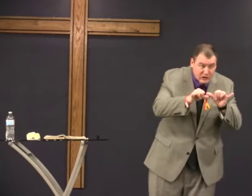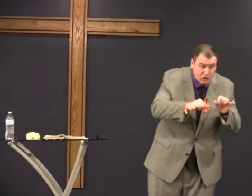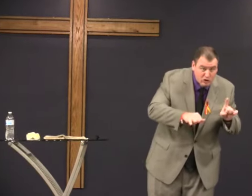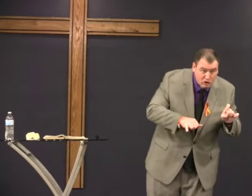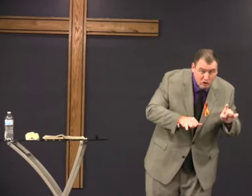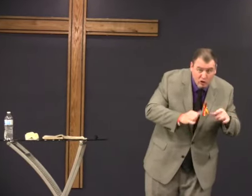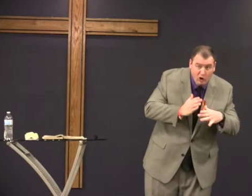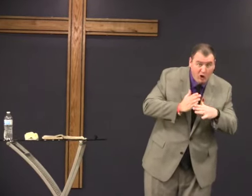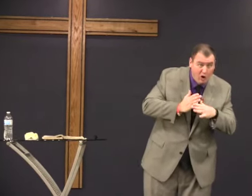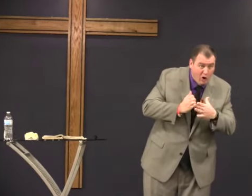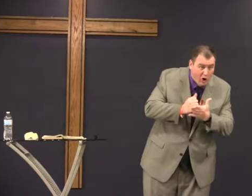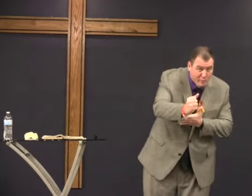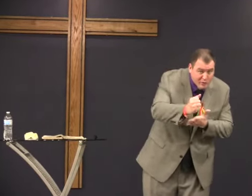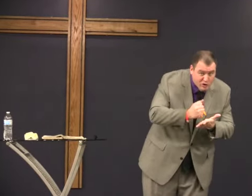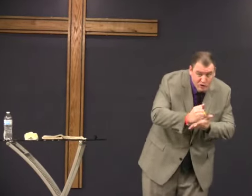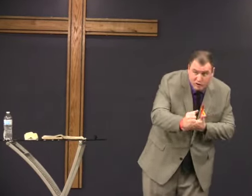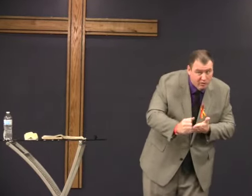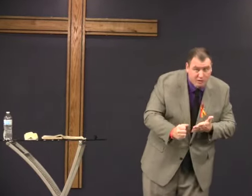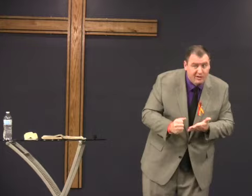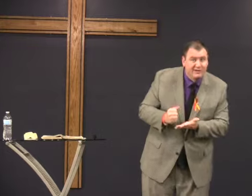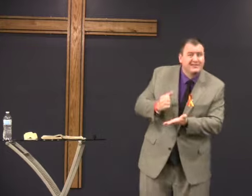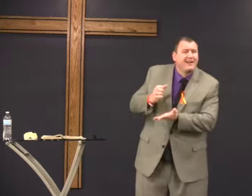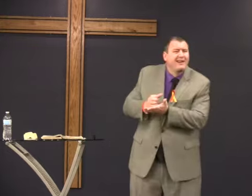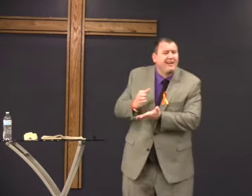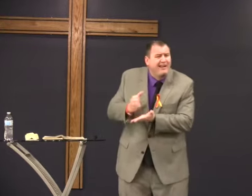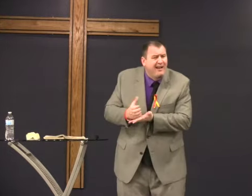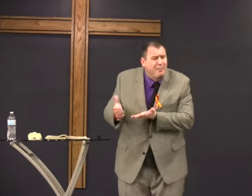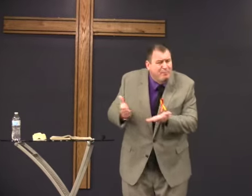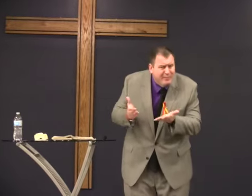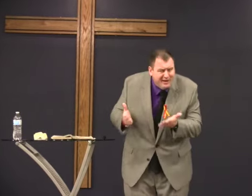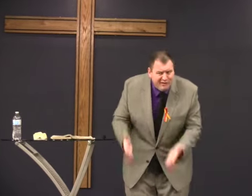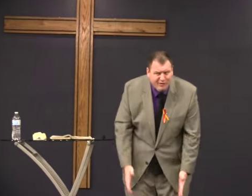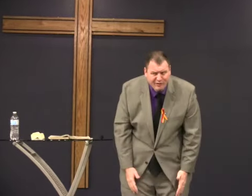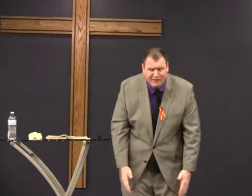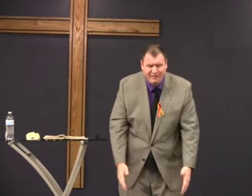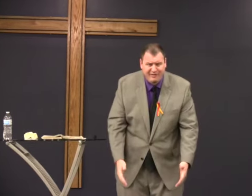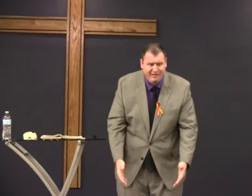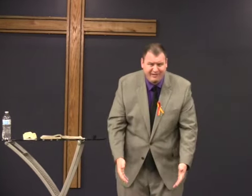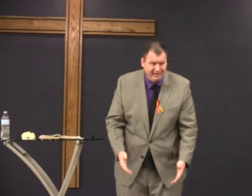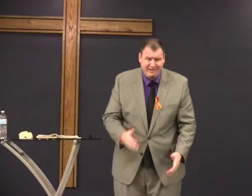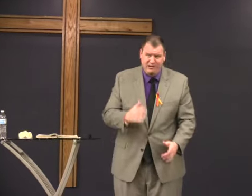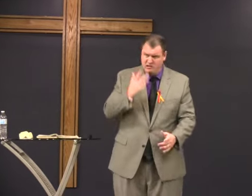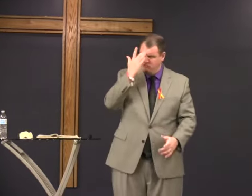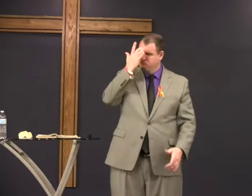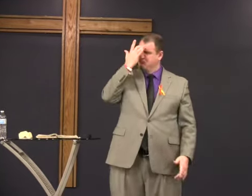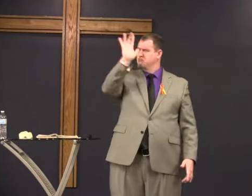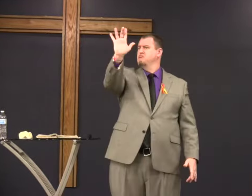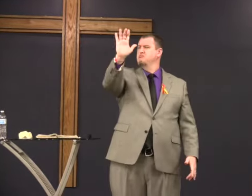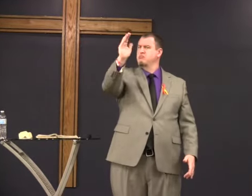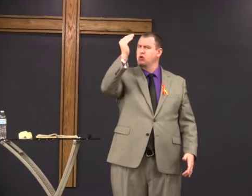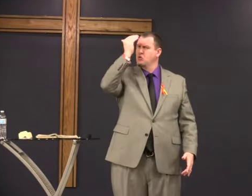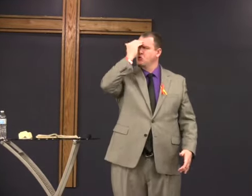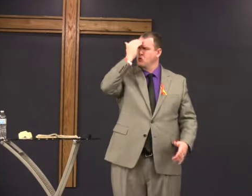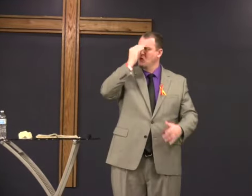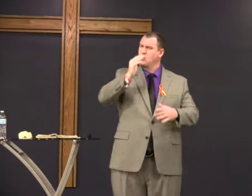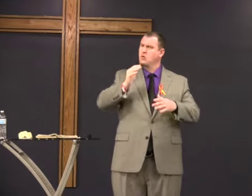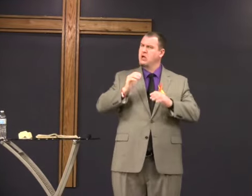also, Nehemiah's specialty is not an engineer or a carpenter, he was just a